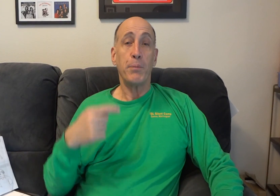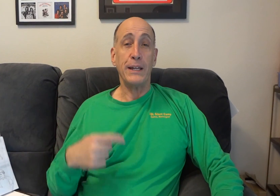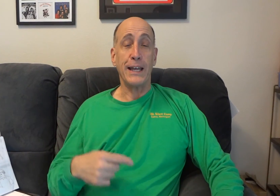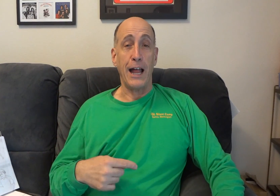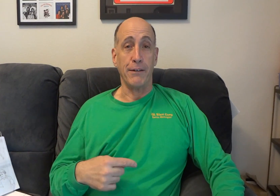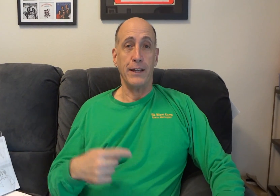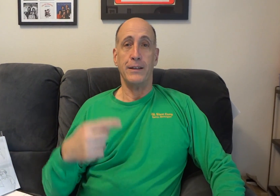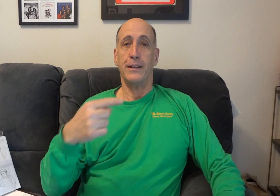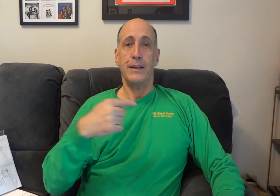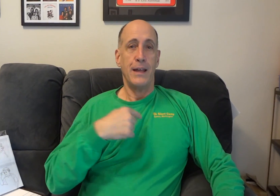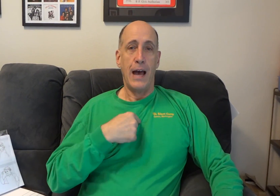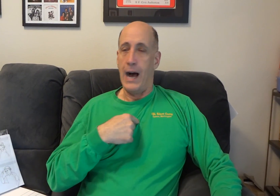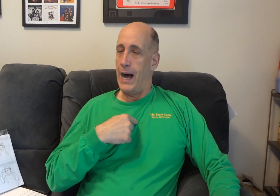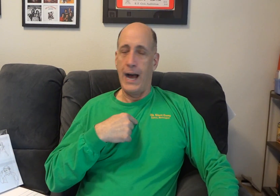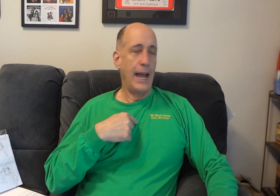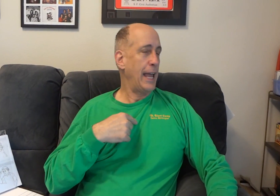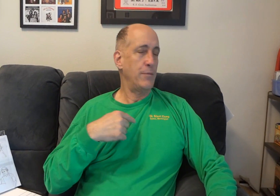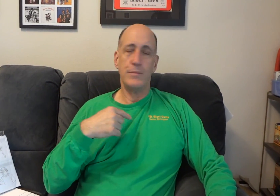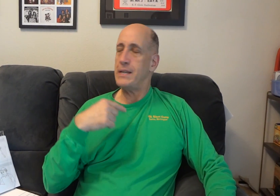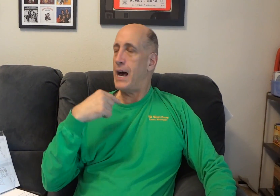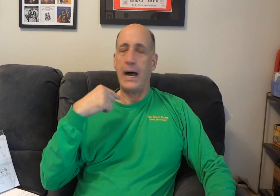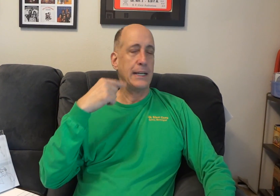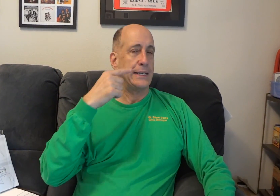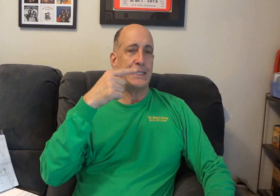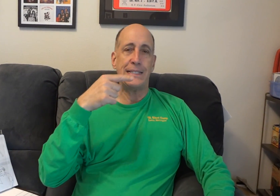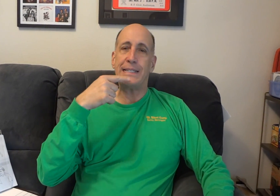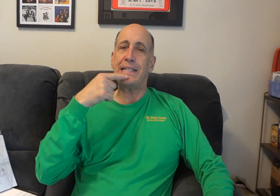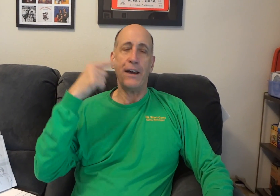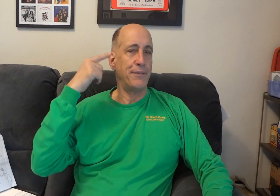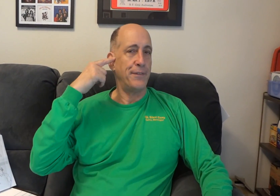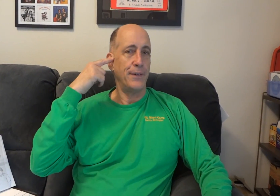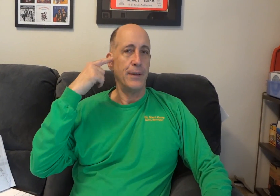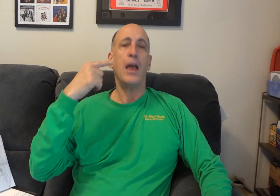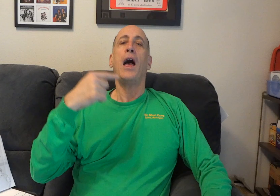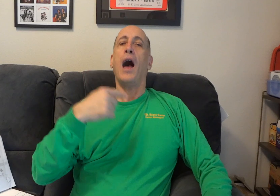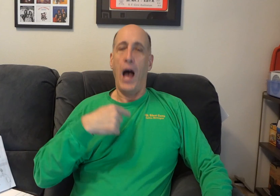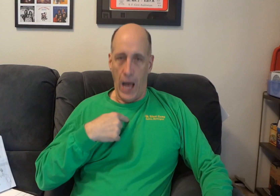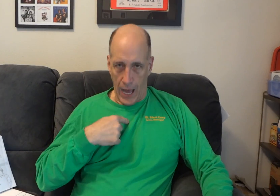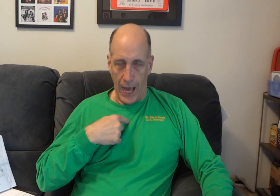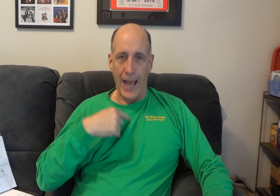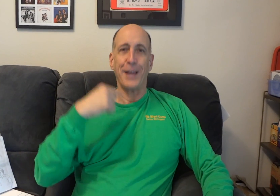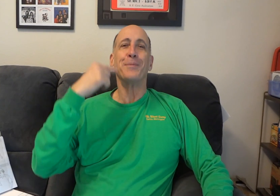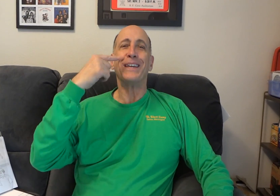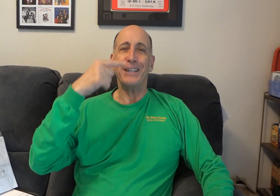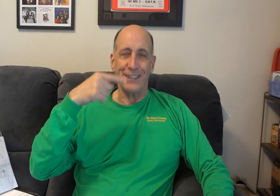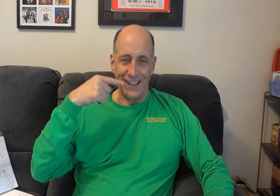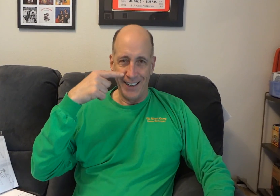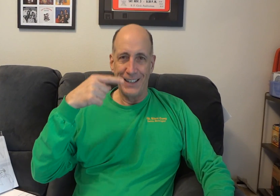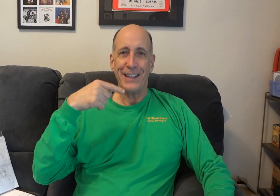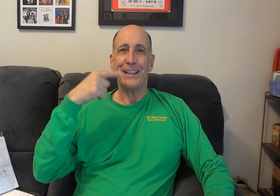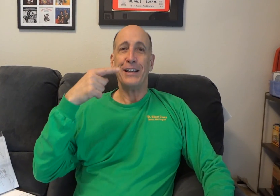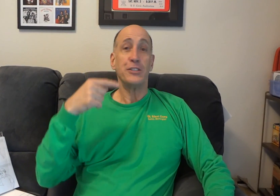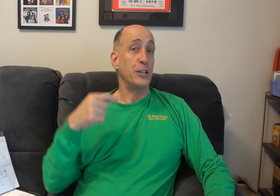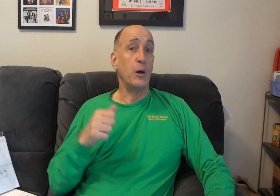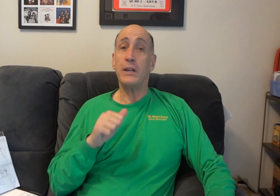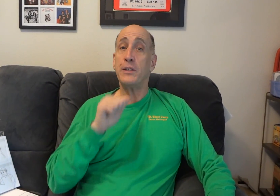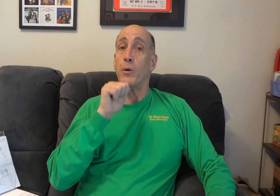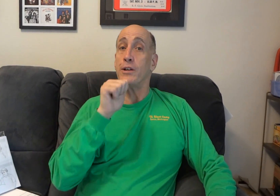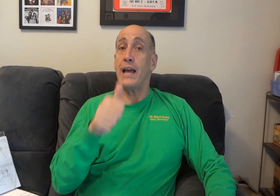peanut gallery. I am not deaf. I am hearing. So you don't need the word not